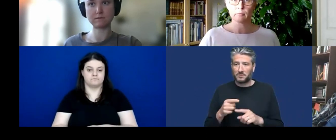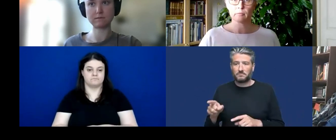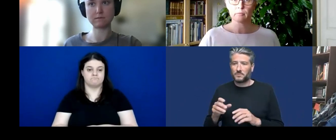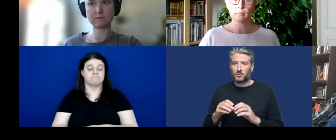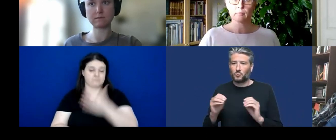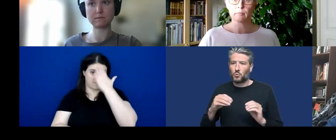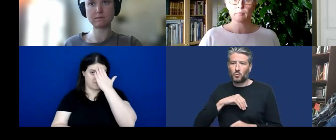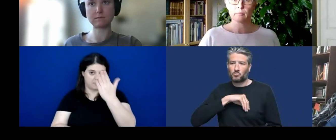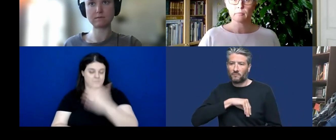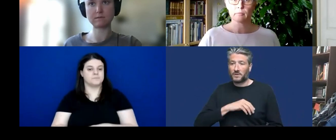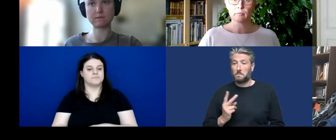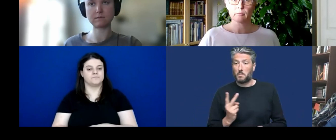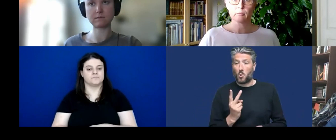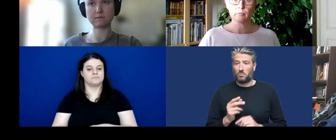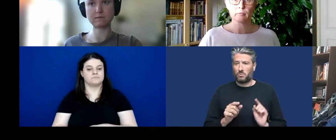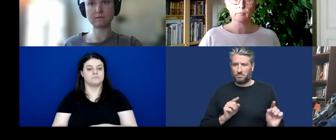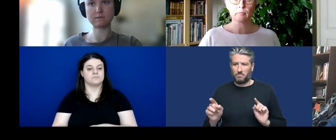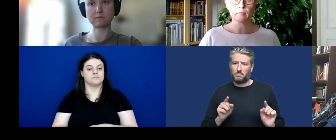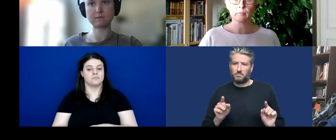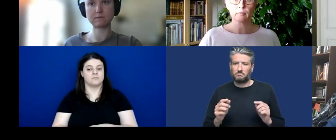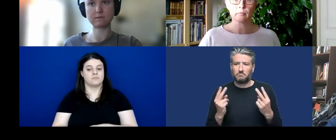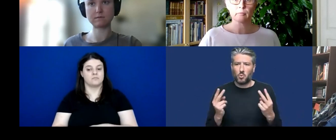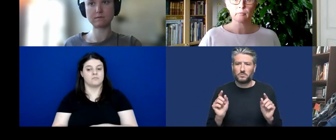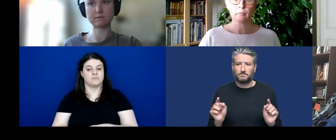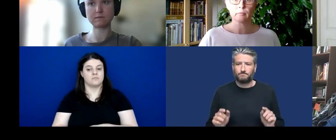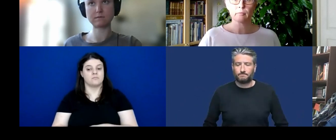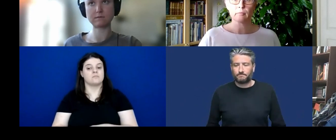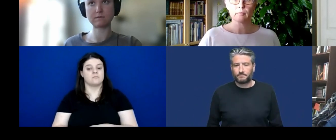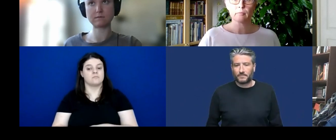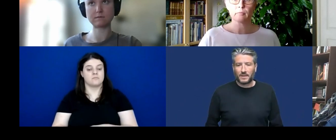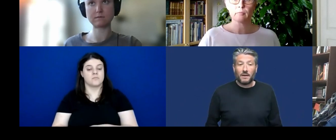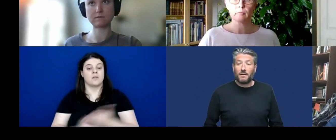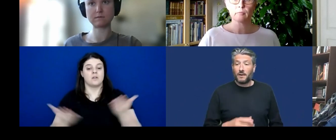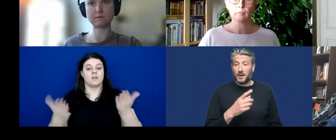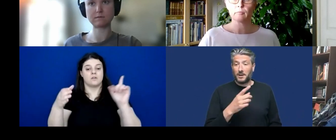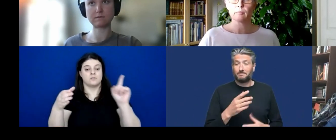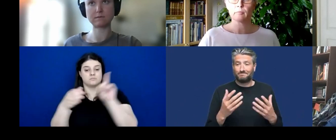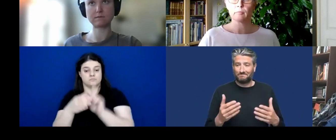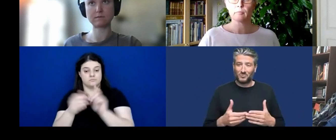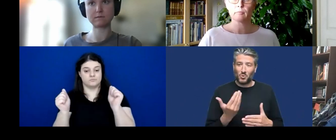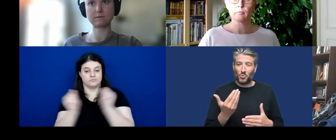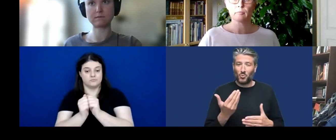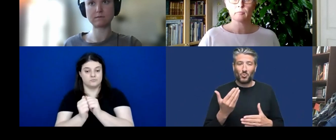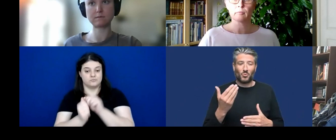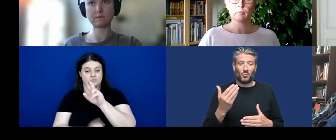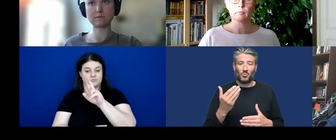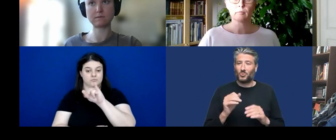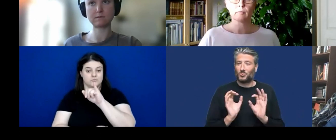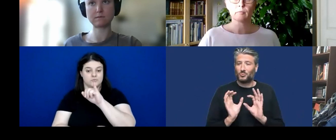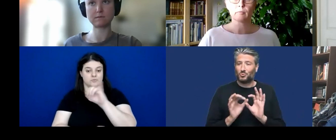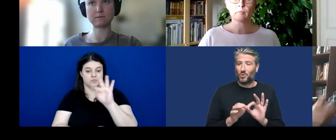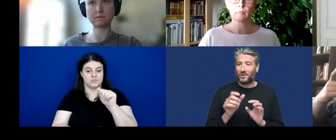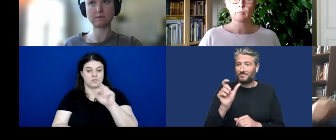Thanks. We have Russ Palmer here who joined us. He wants to ask a question. So Russ, please go